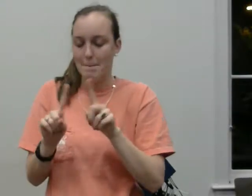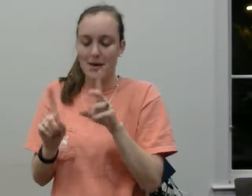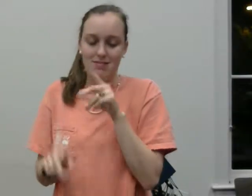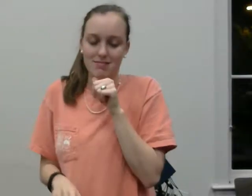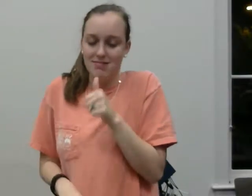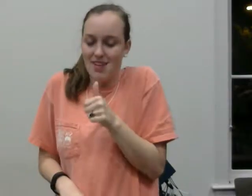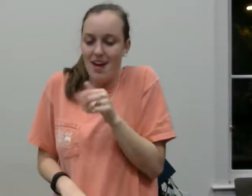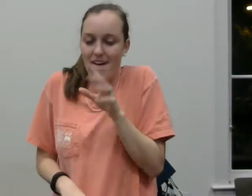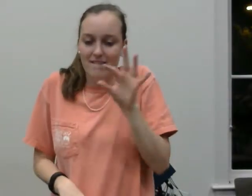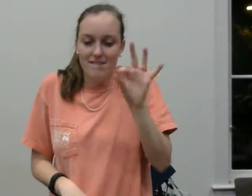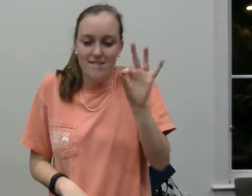the cork and